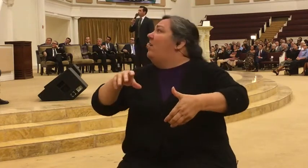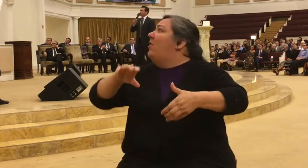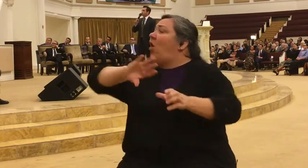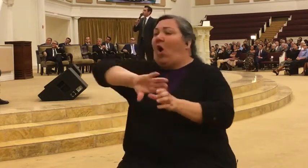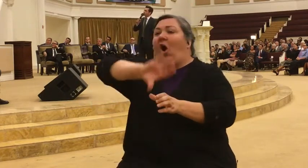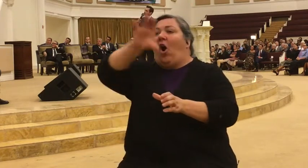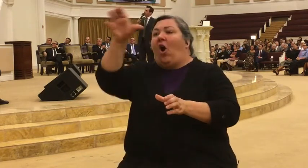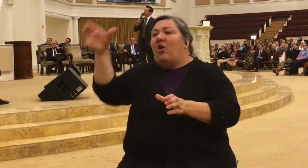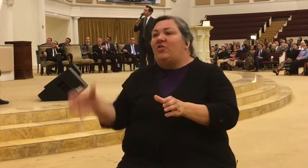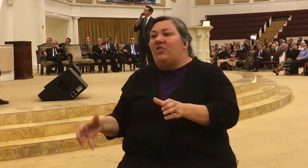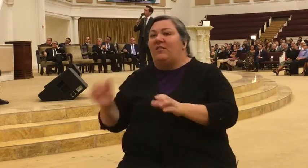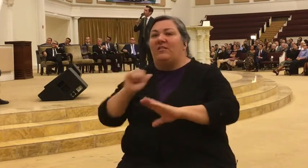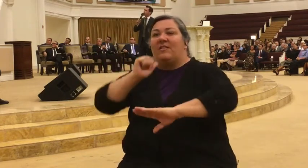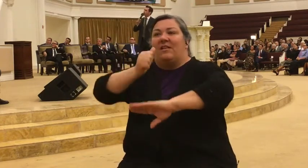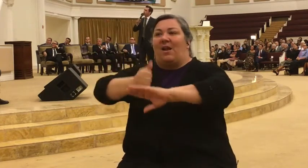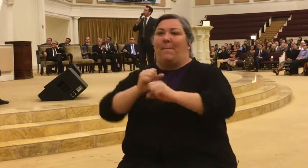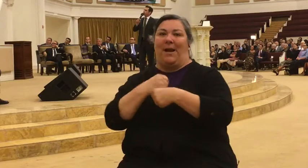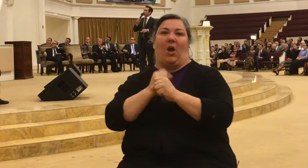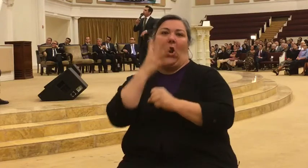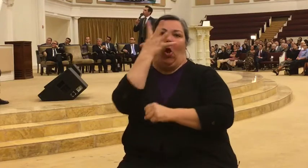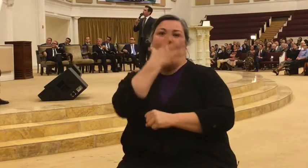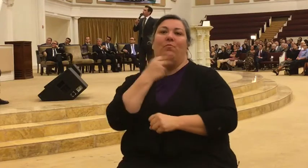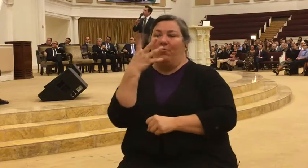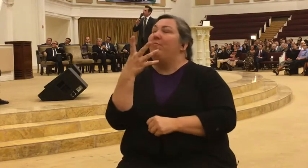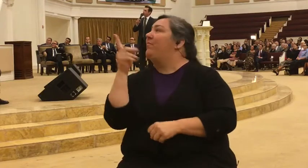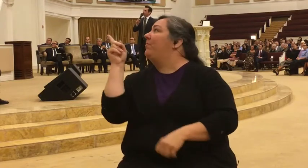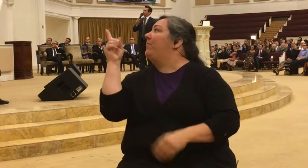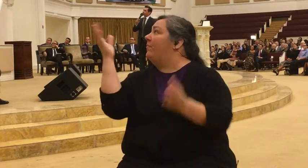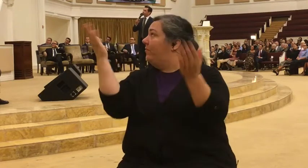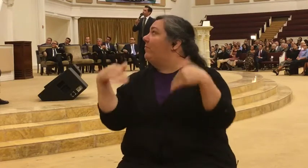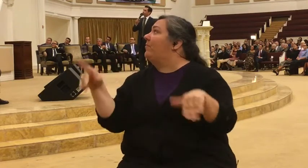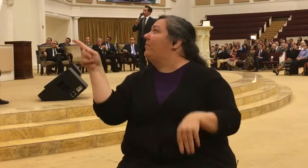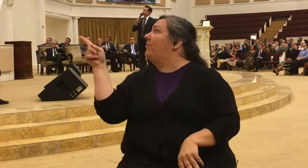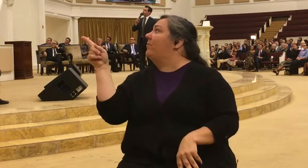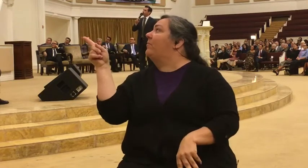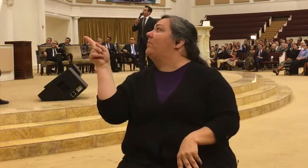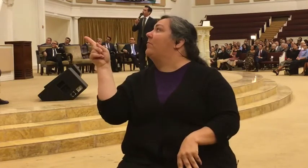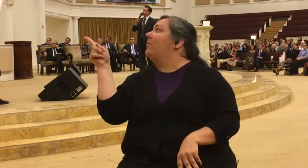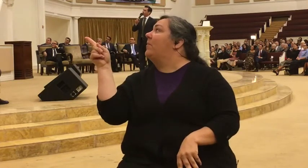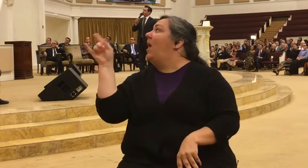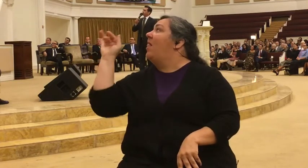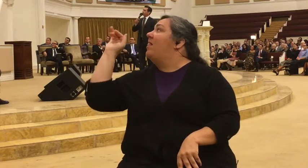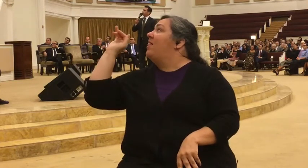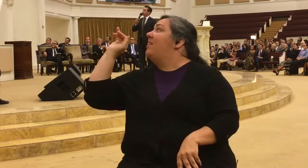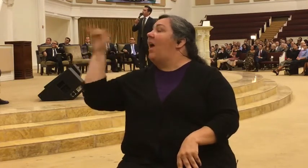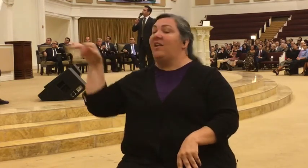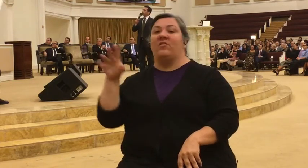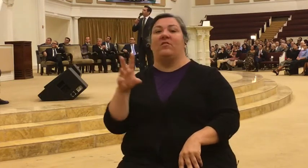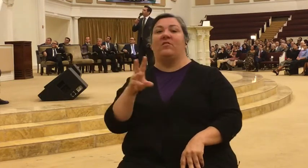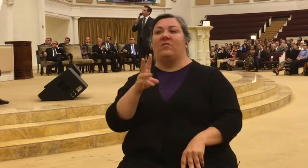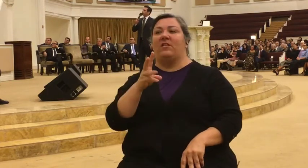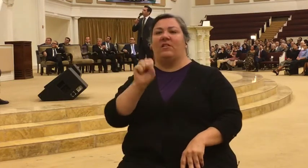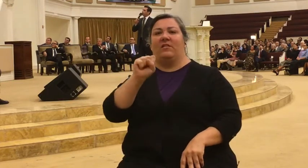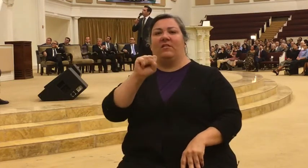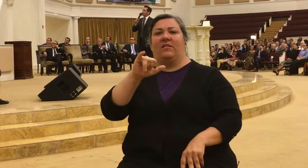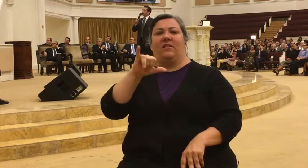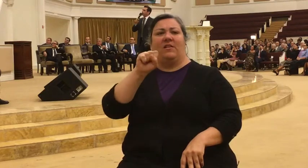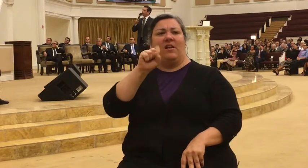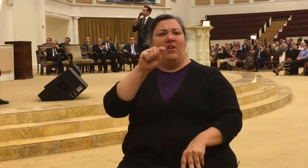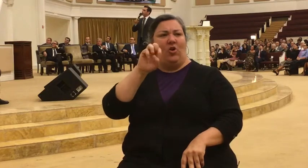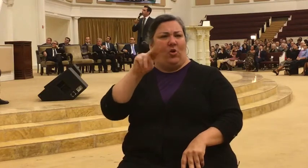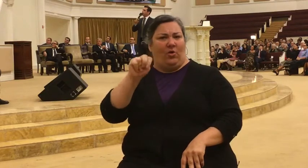in the front of the building to make it look pretty. You can keep moving. Here is the cistern. The walls are going up. This was